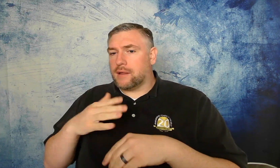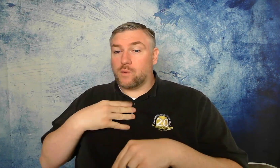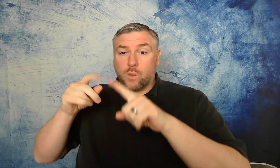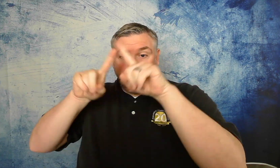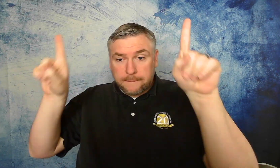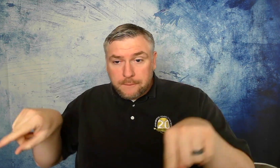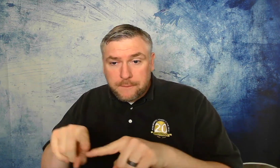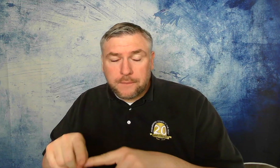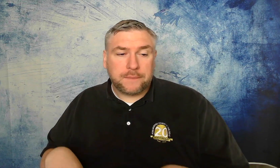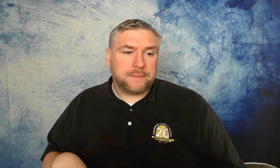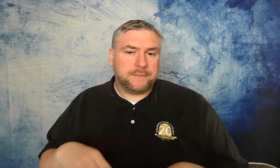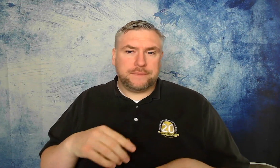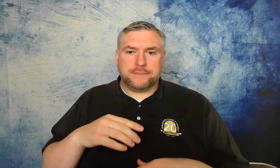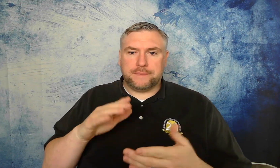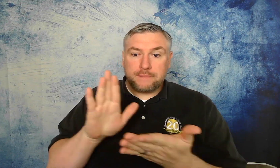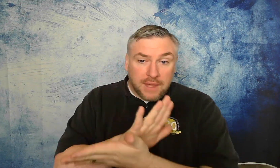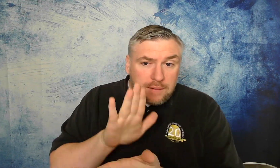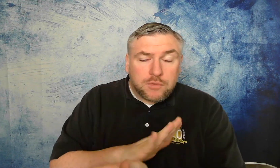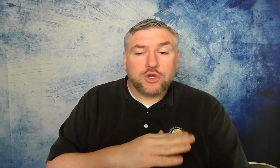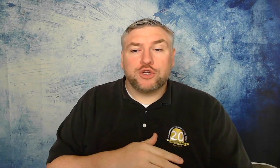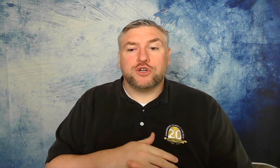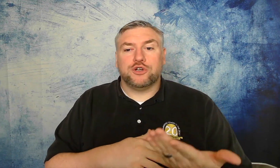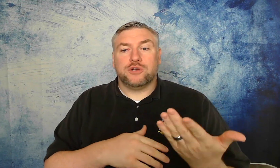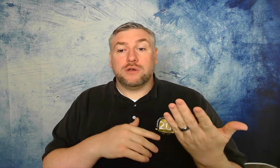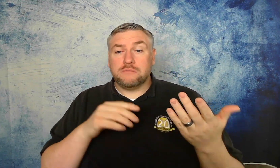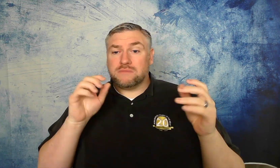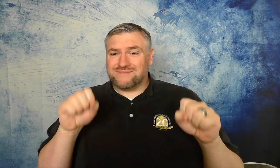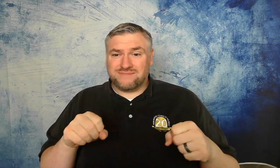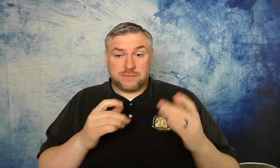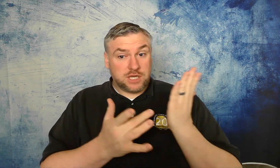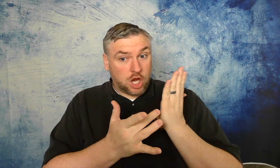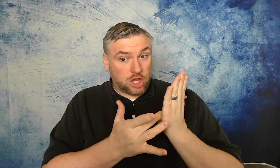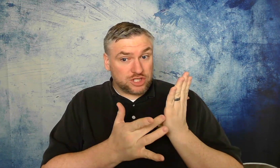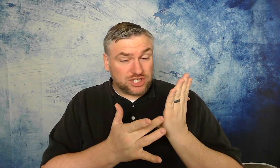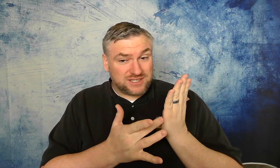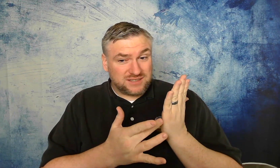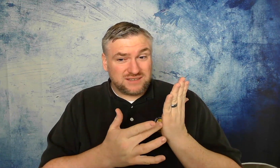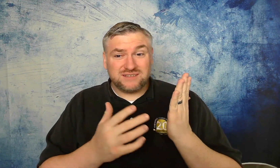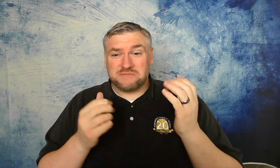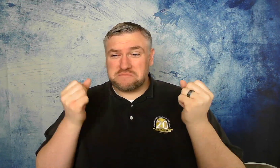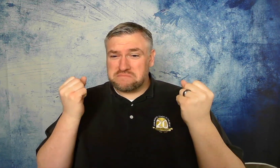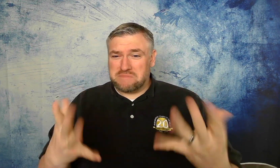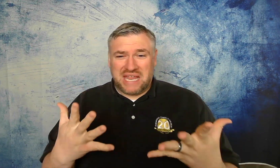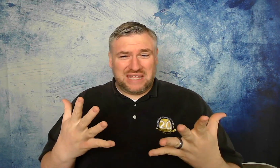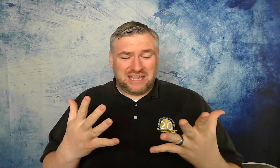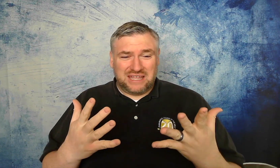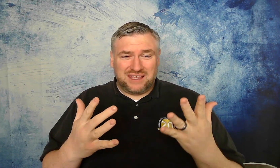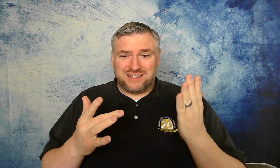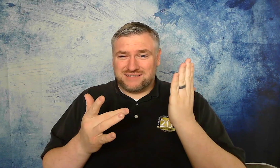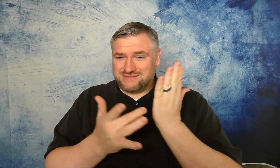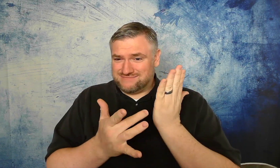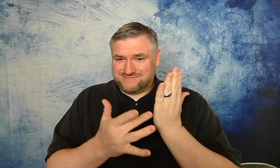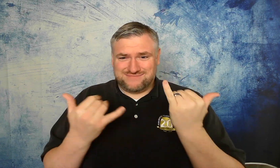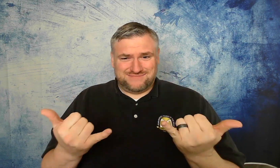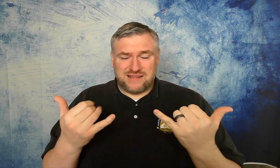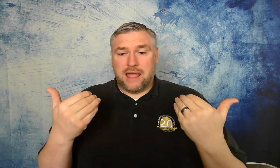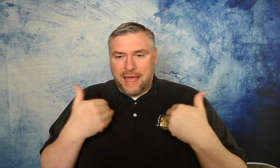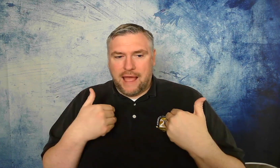both on the whiteboard, paper, or we can also use technology.